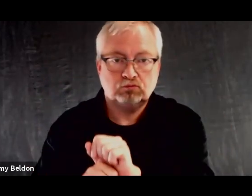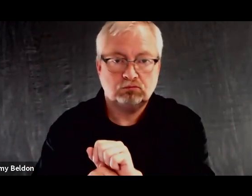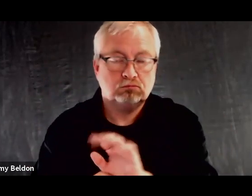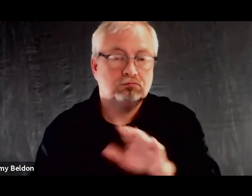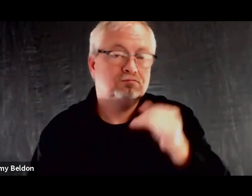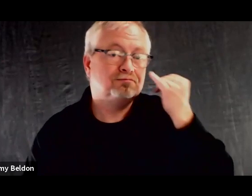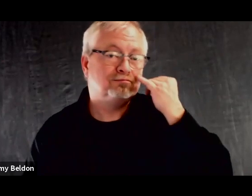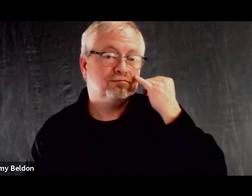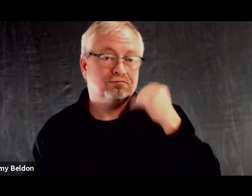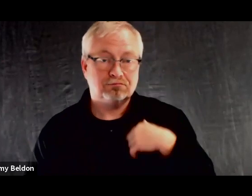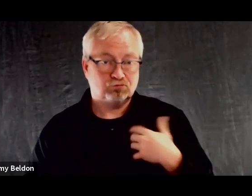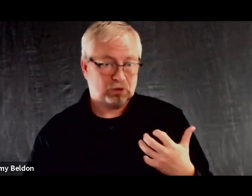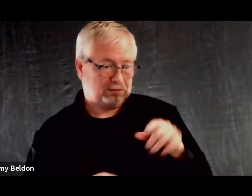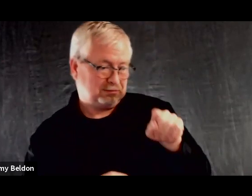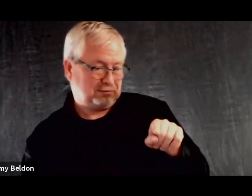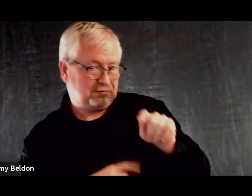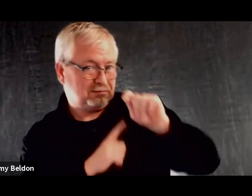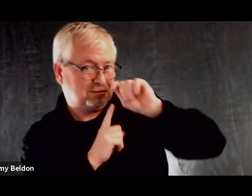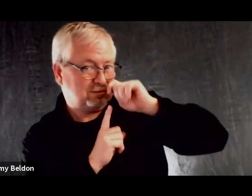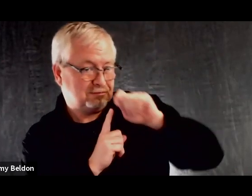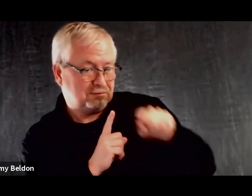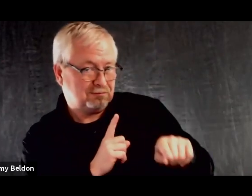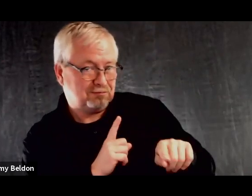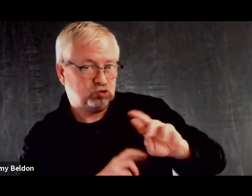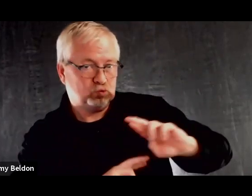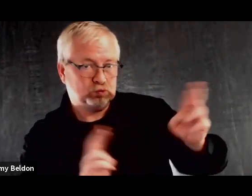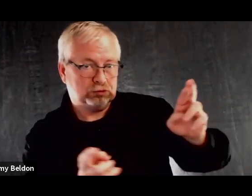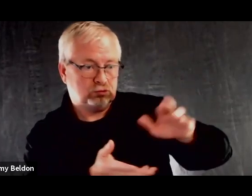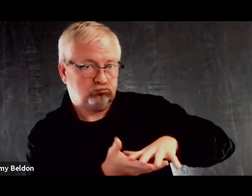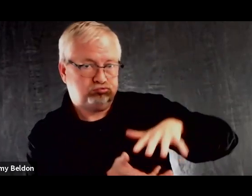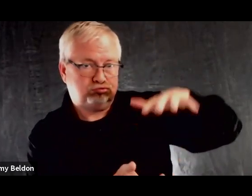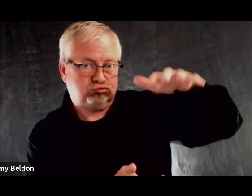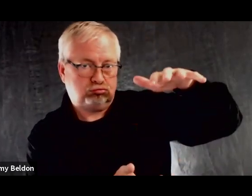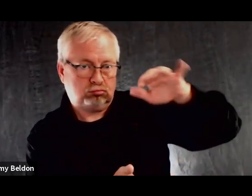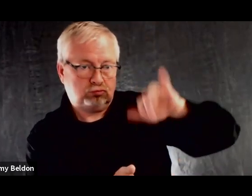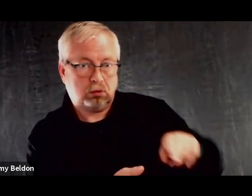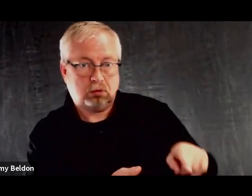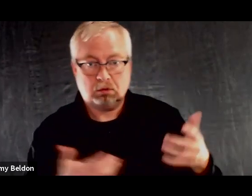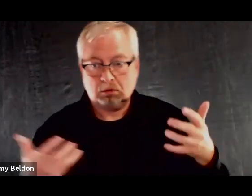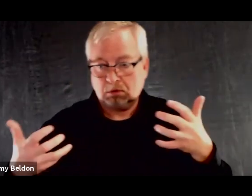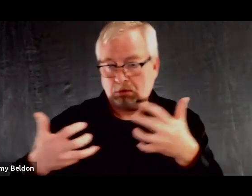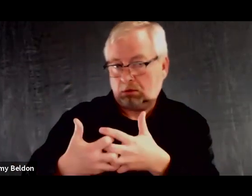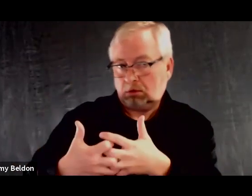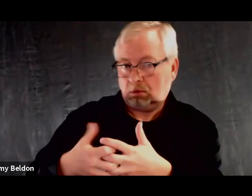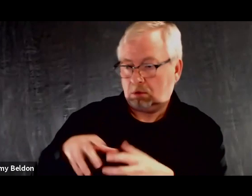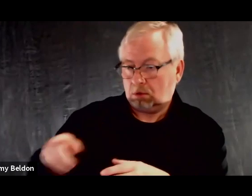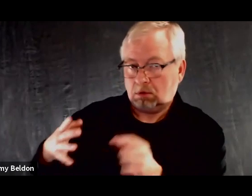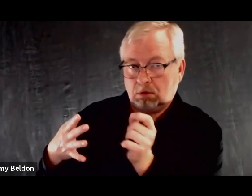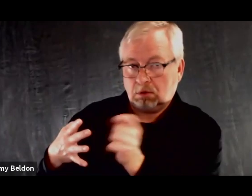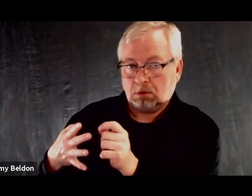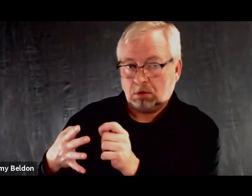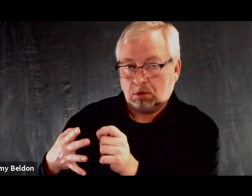health screening of workers coming to work to make sure they don't come to work if they're ill.